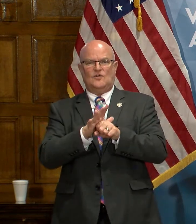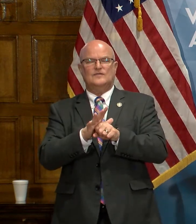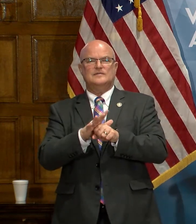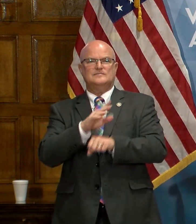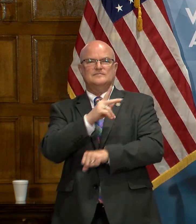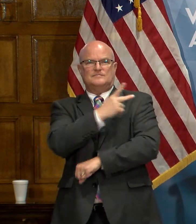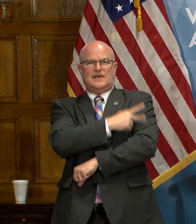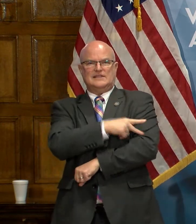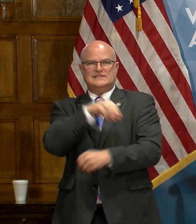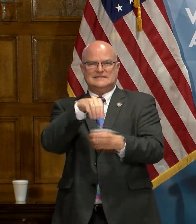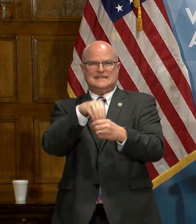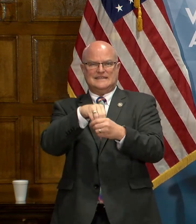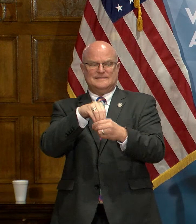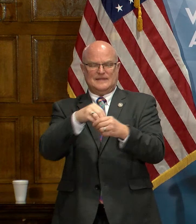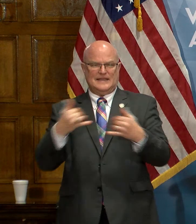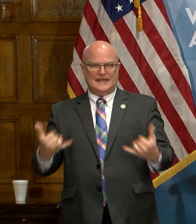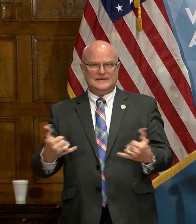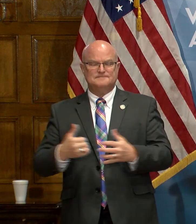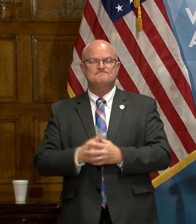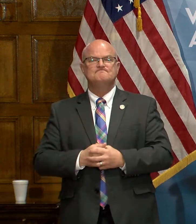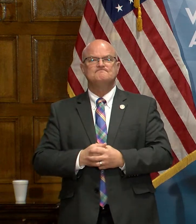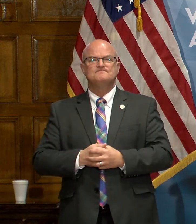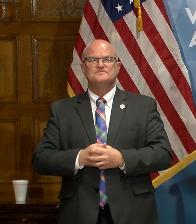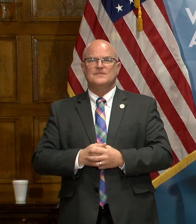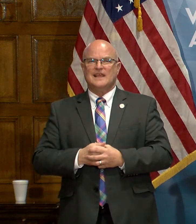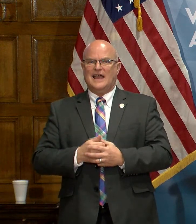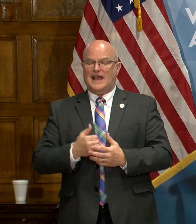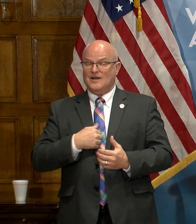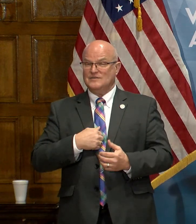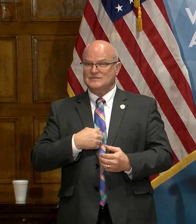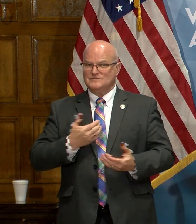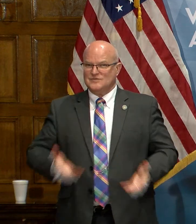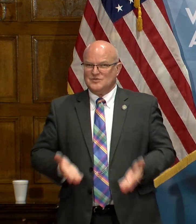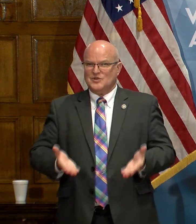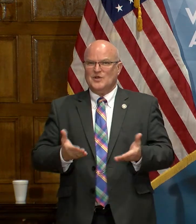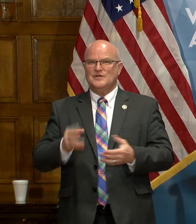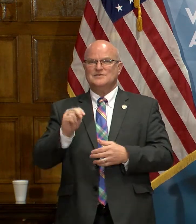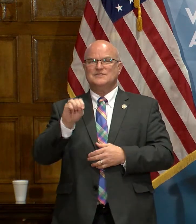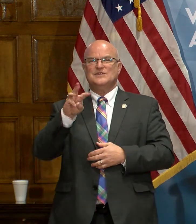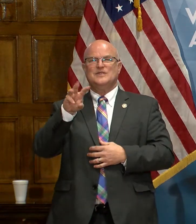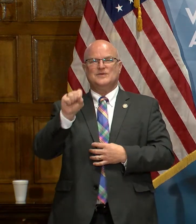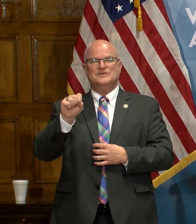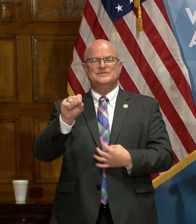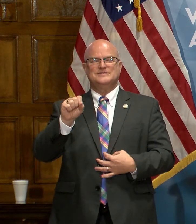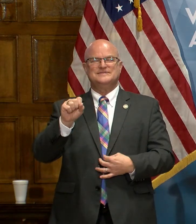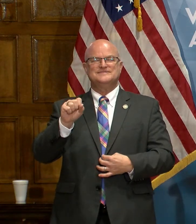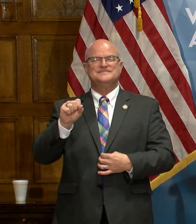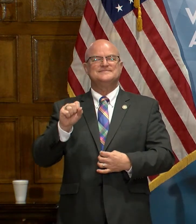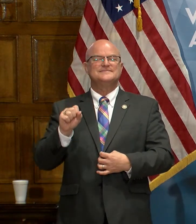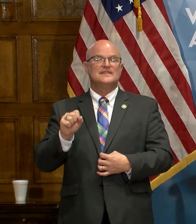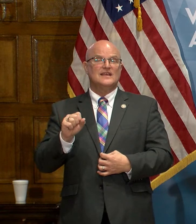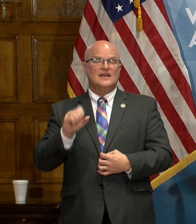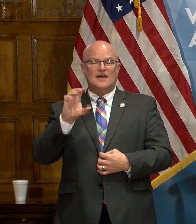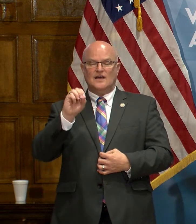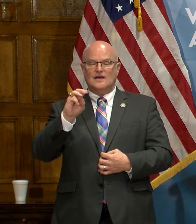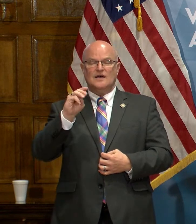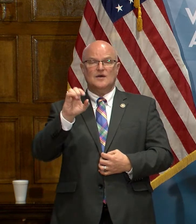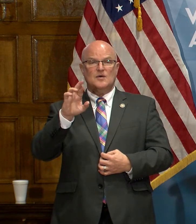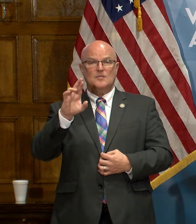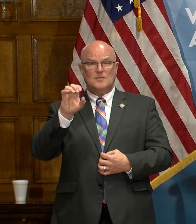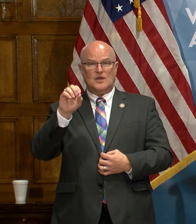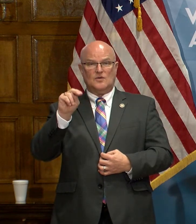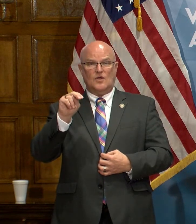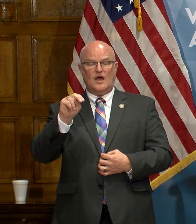them. I want to try to close with some encouraging news, or at least some encouraging signs. The Omicron surge